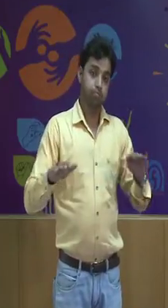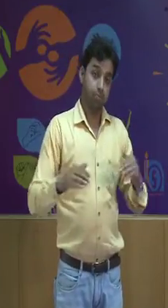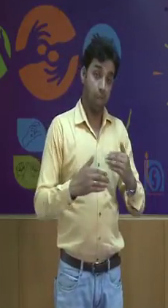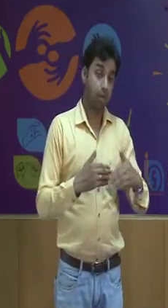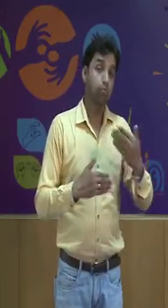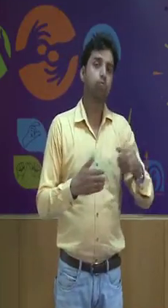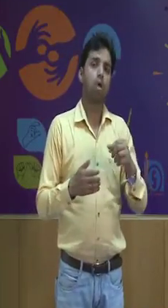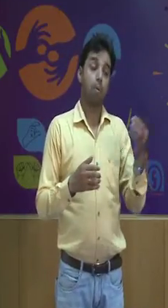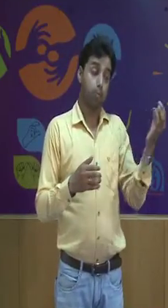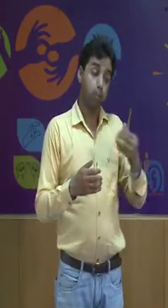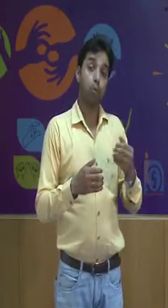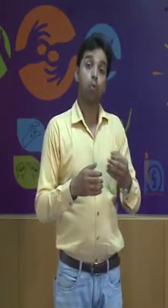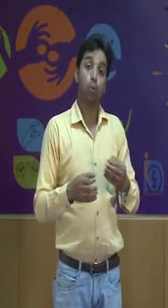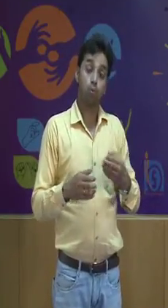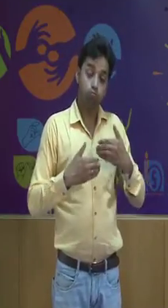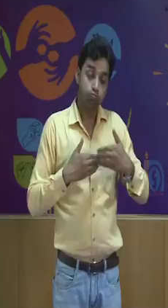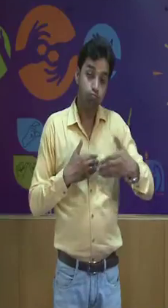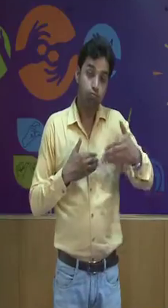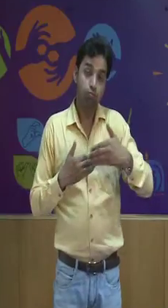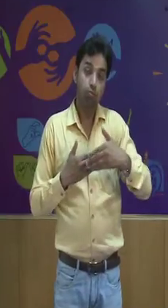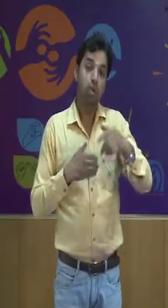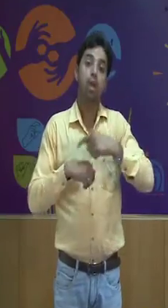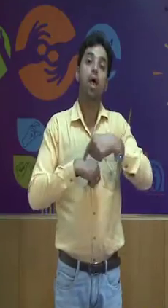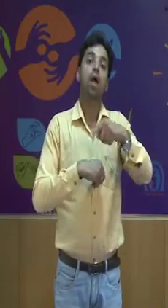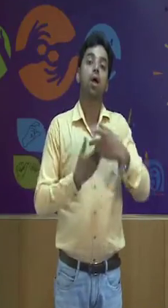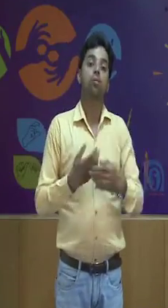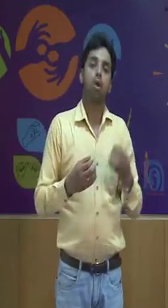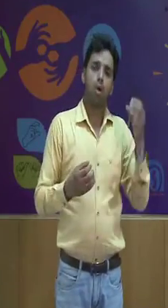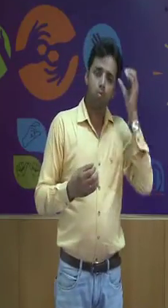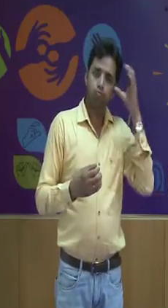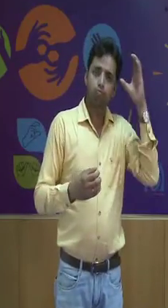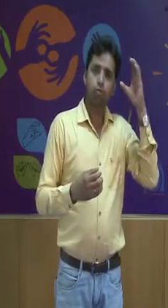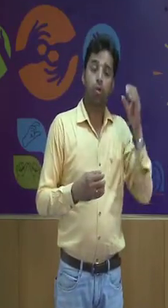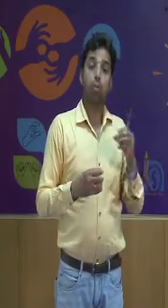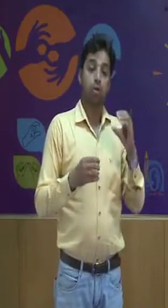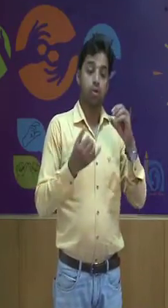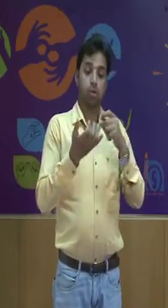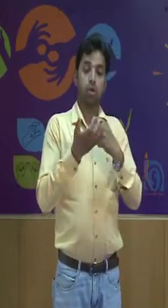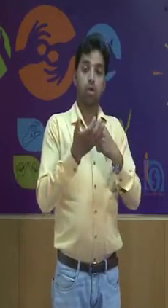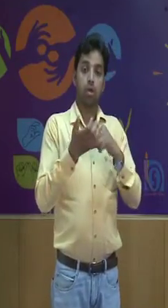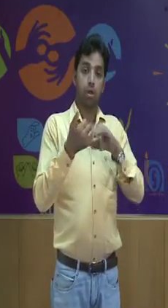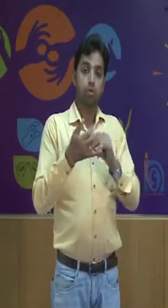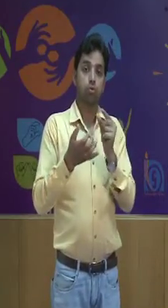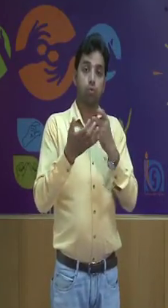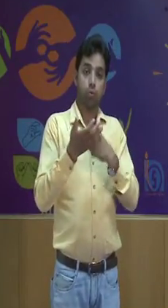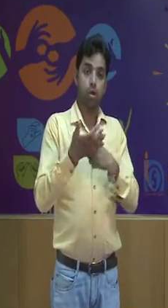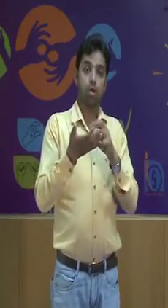Learners, during the modern period, the concept of using surnames started.